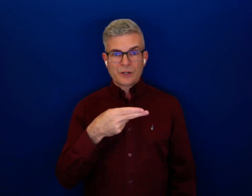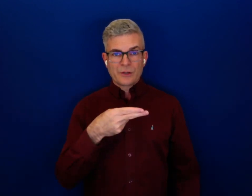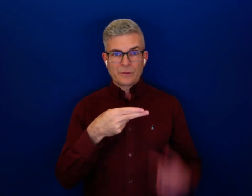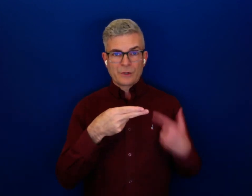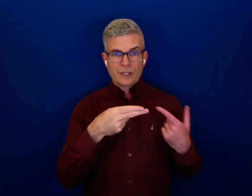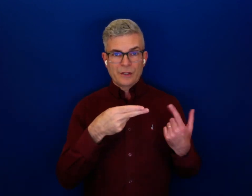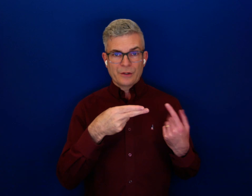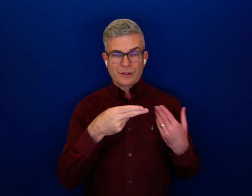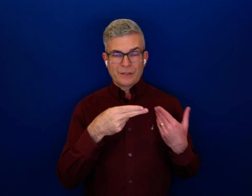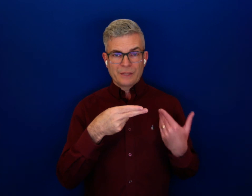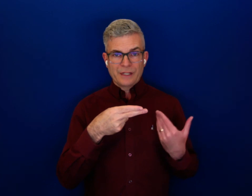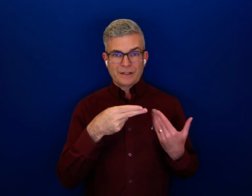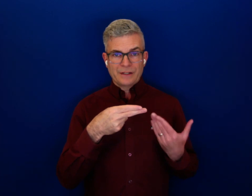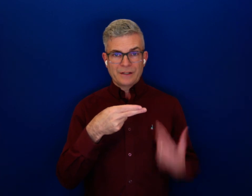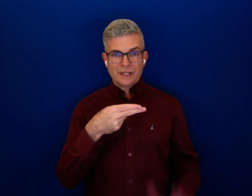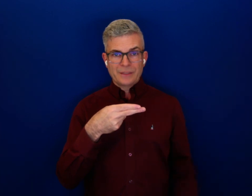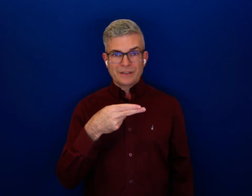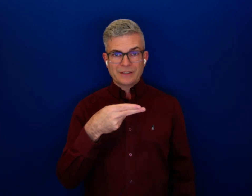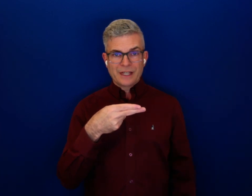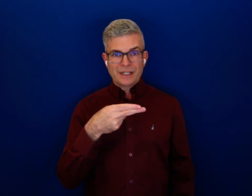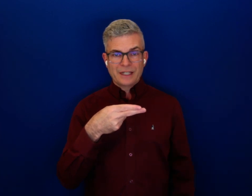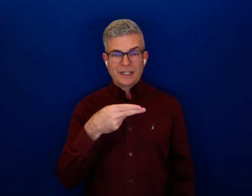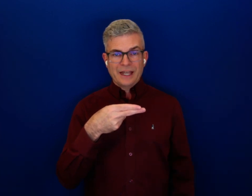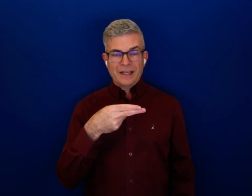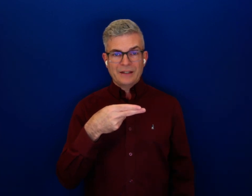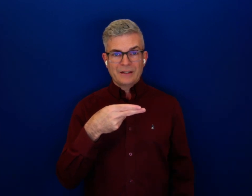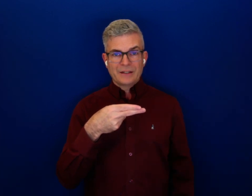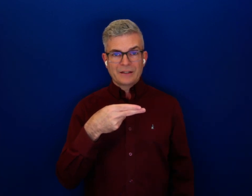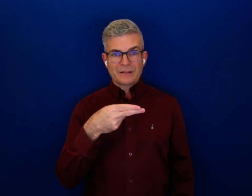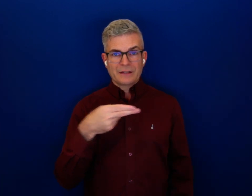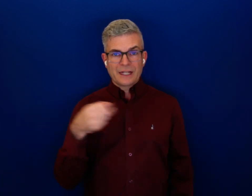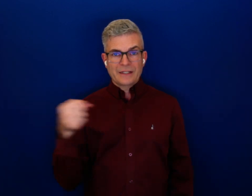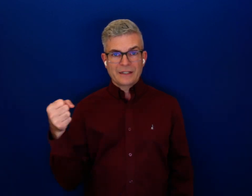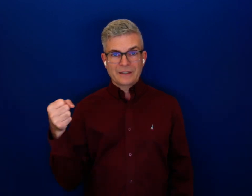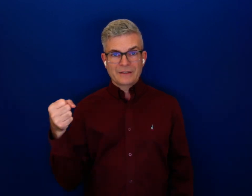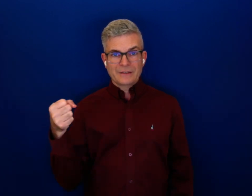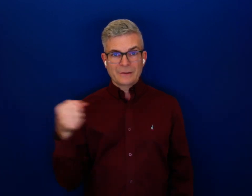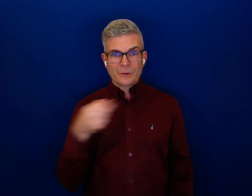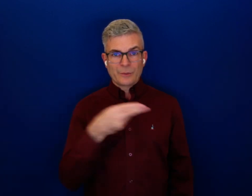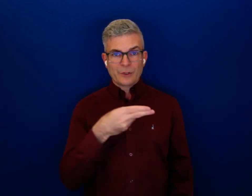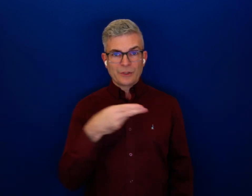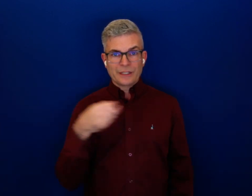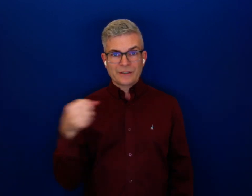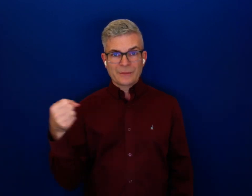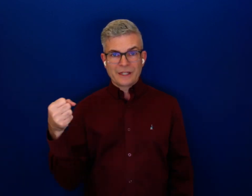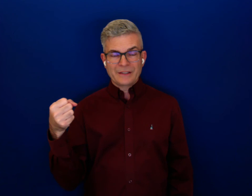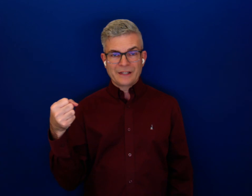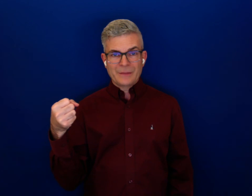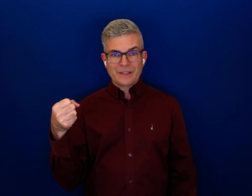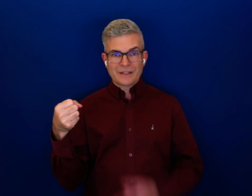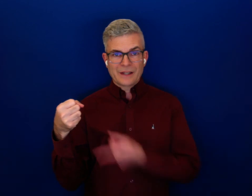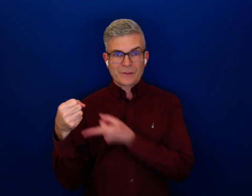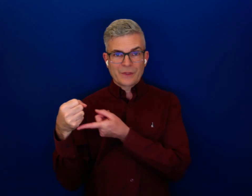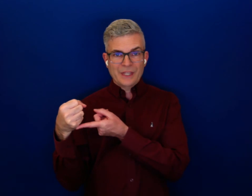over here on my non-dominant side and gliding or pulling to my dominant side with the